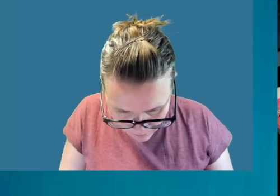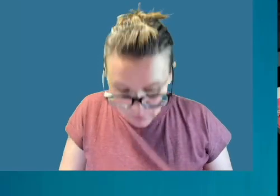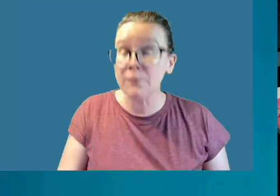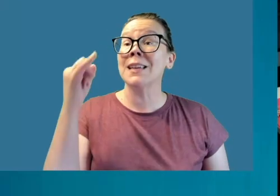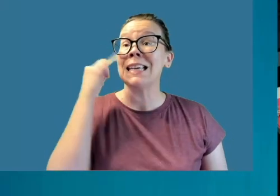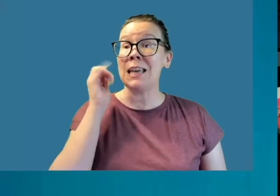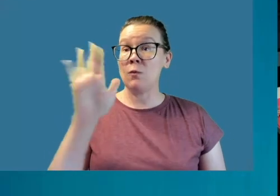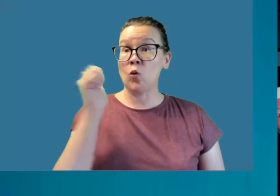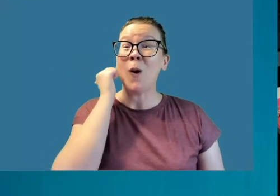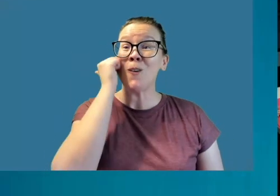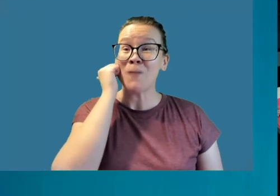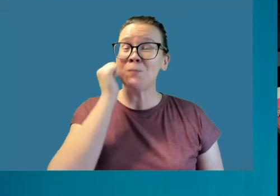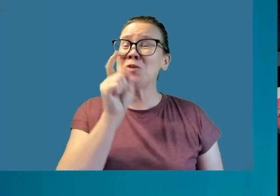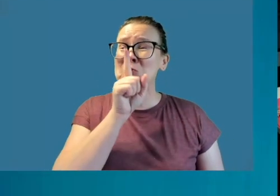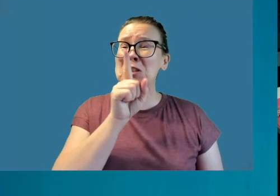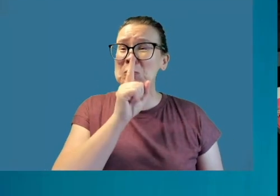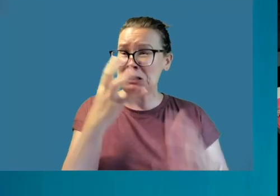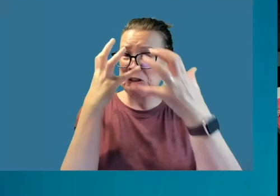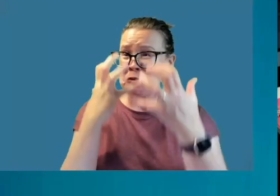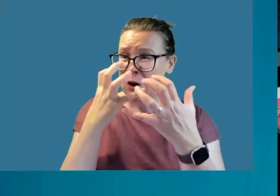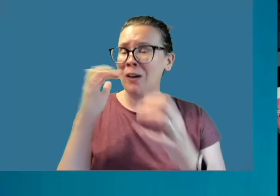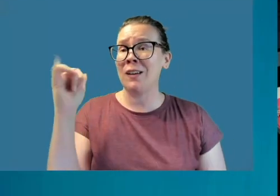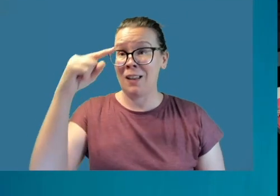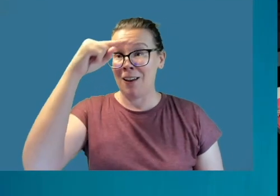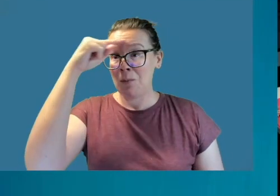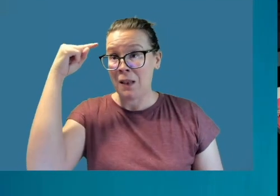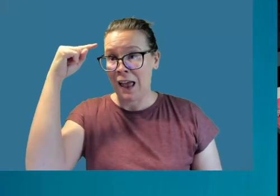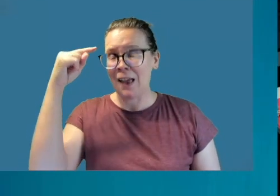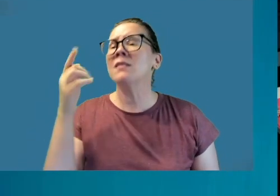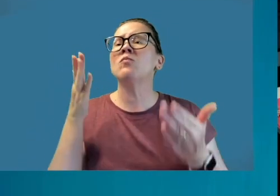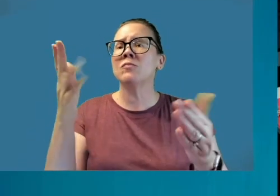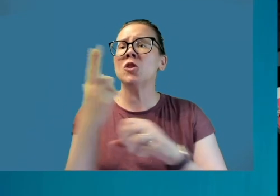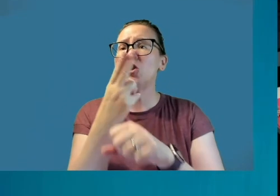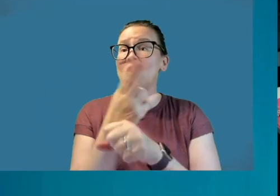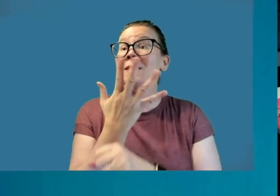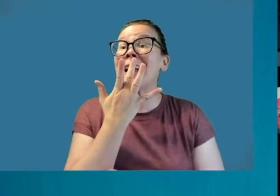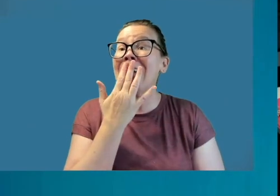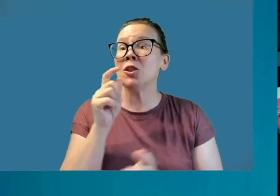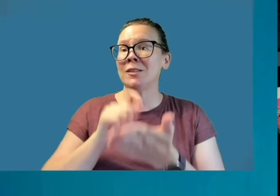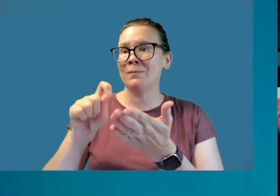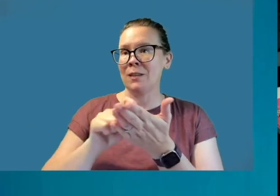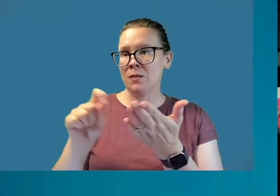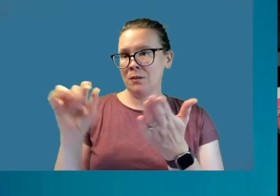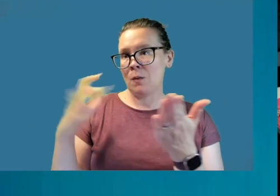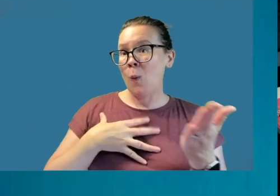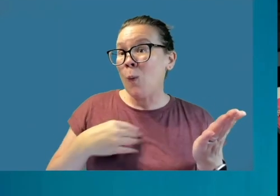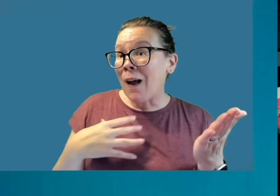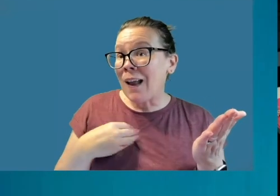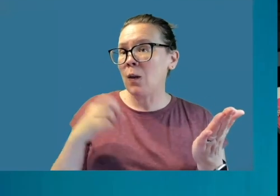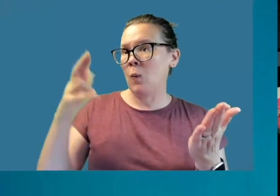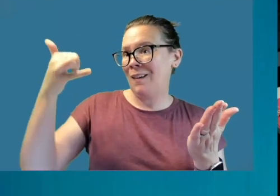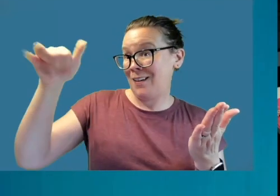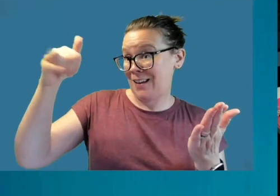and then use a pair of scissors. If your fabric is really dark, like maybe it's black or navy blue, then use a colored